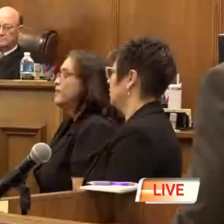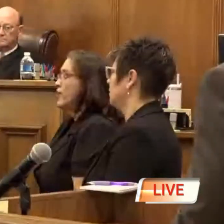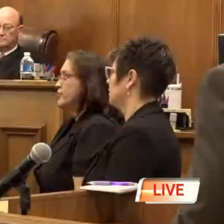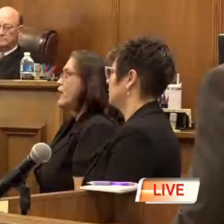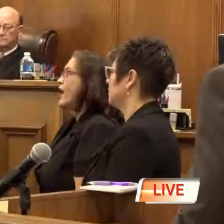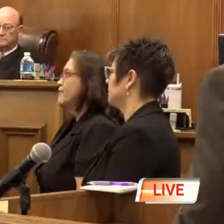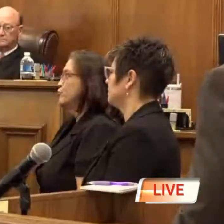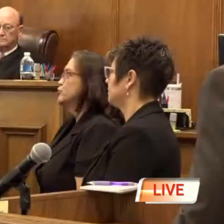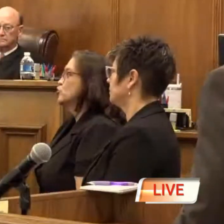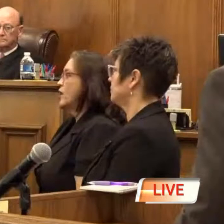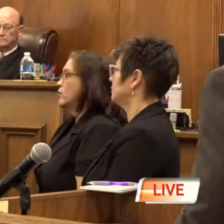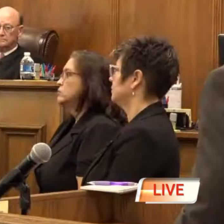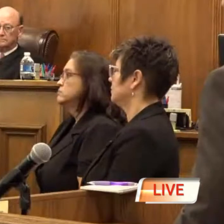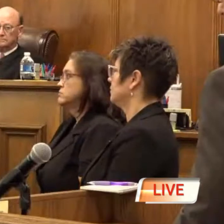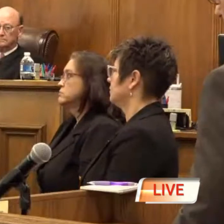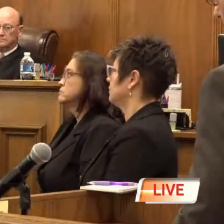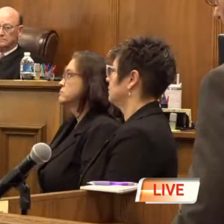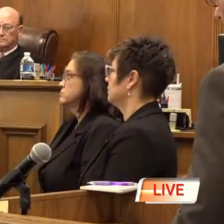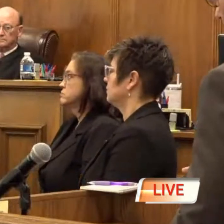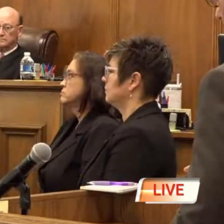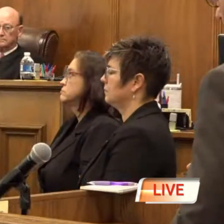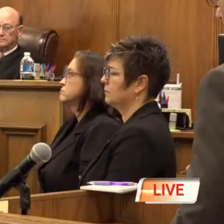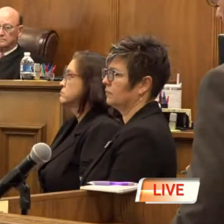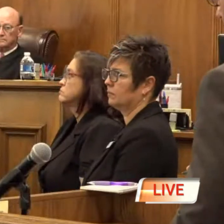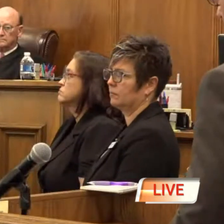Yes, I found out after the trial.